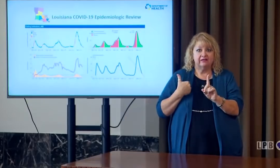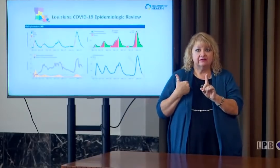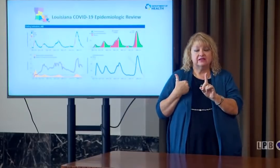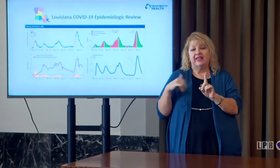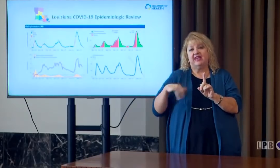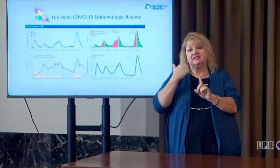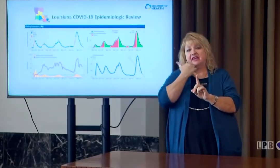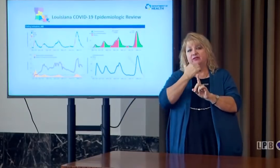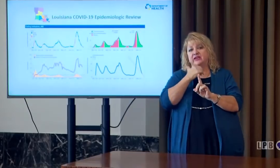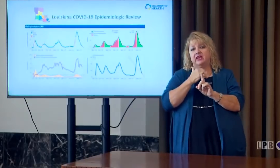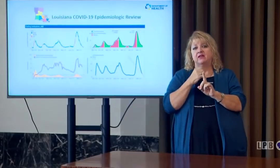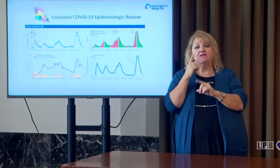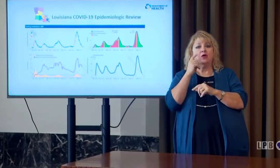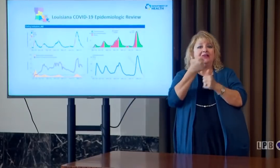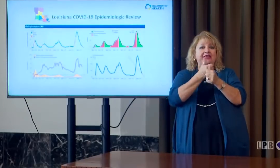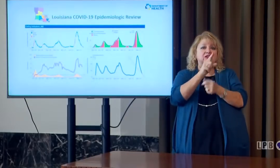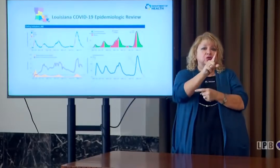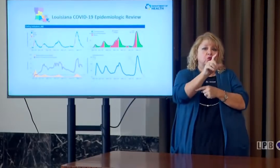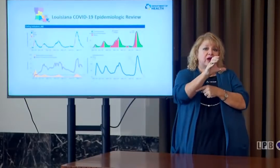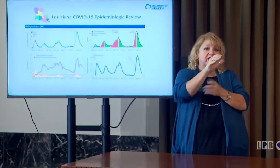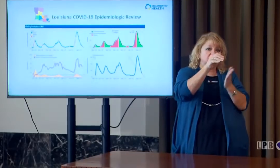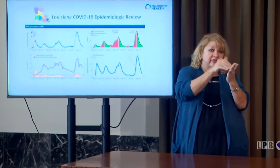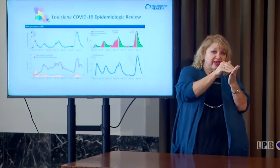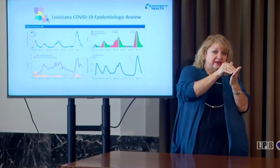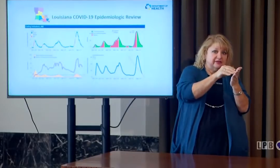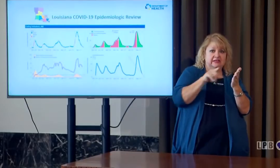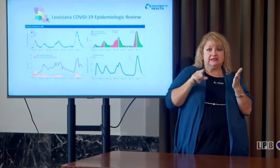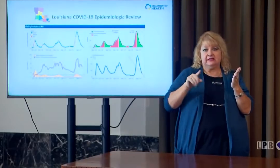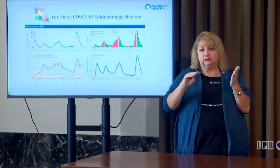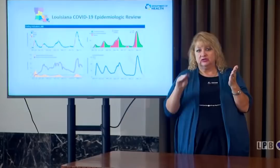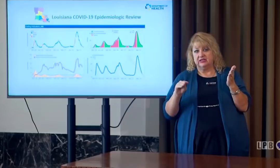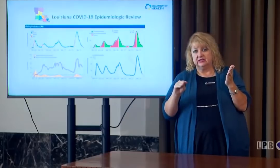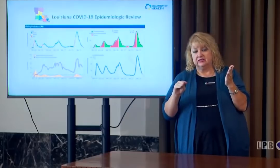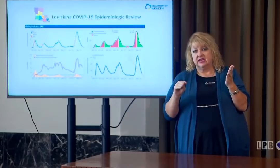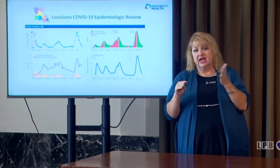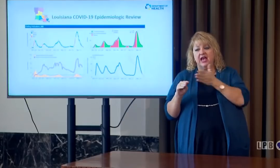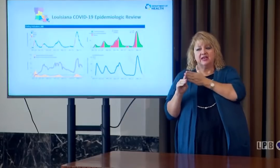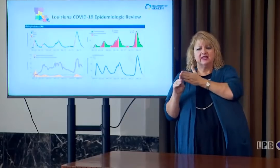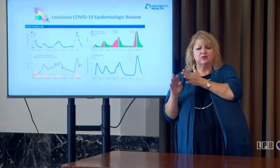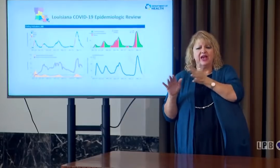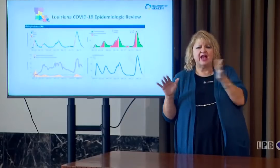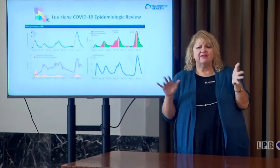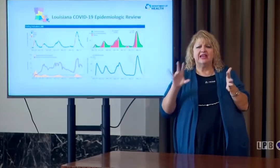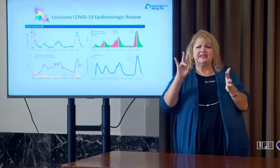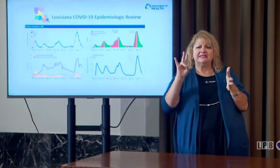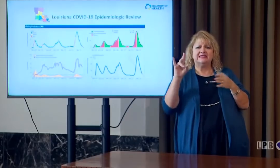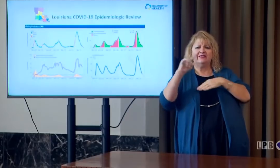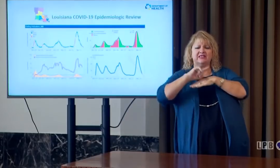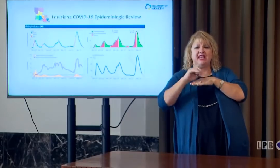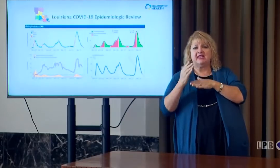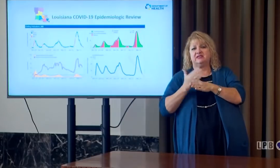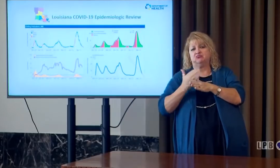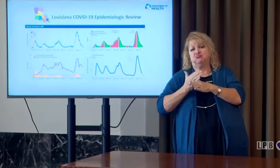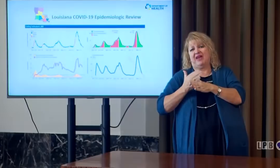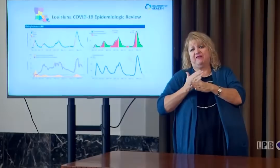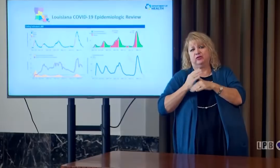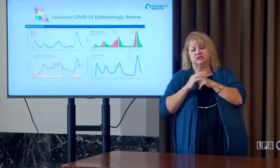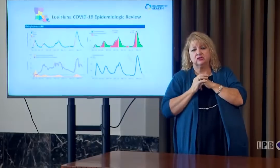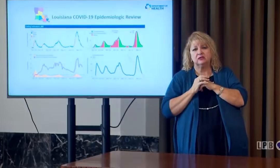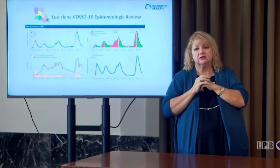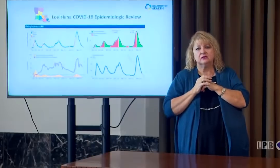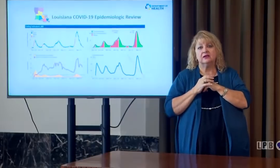Over 100,000 populations smoothed out over a 7-day rolling average. You'll note that we peaked again